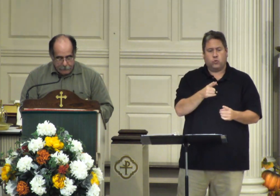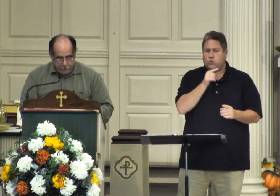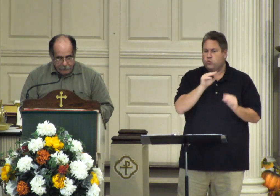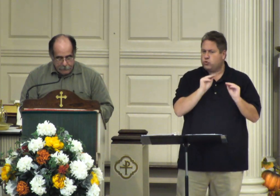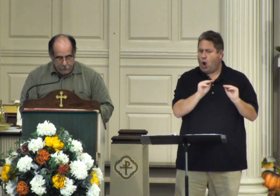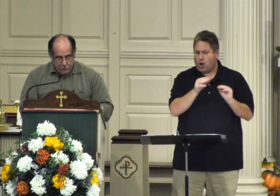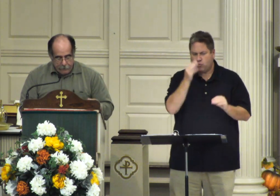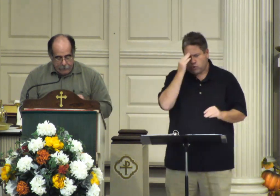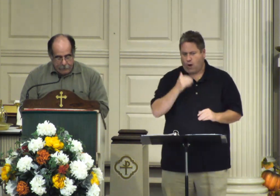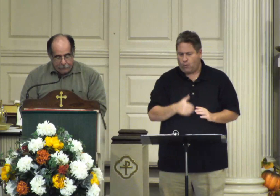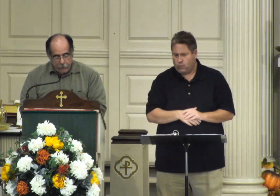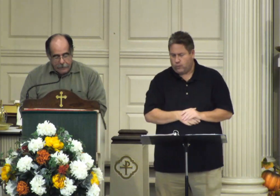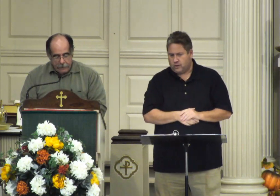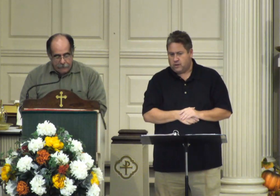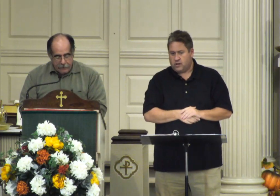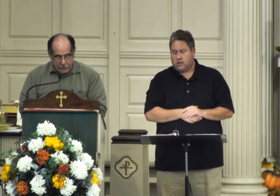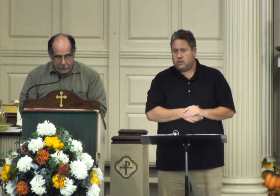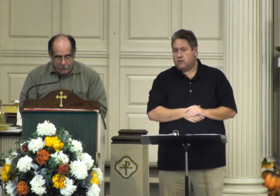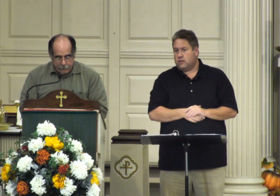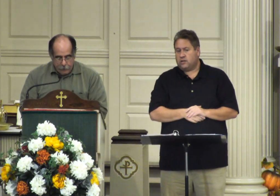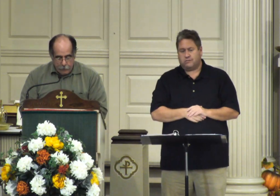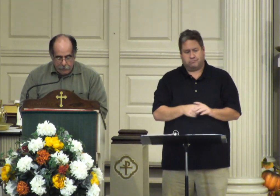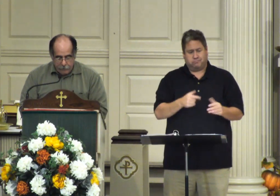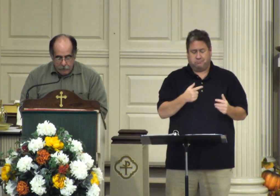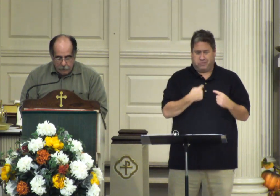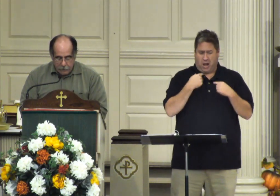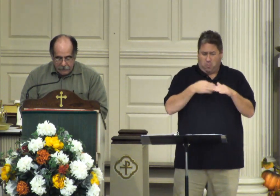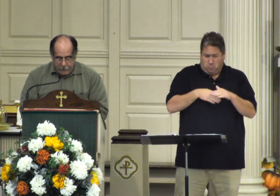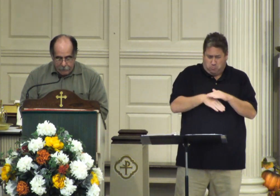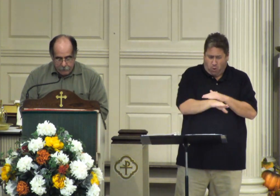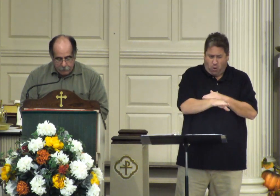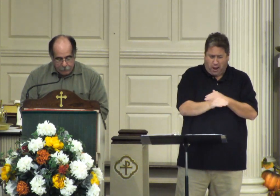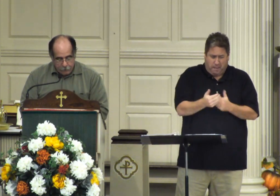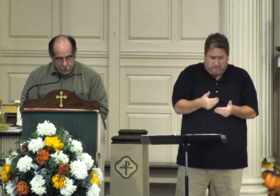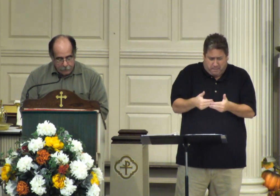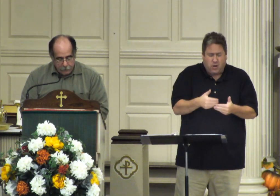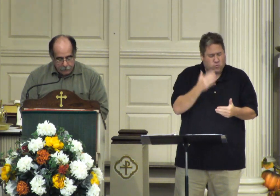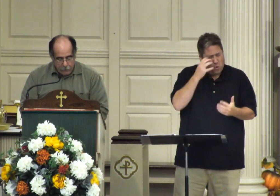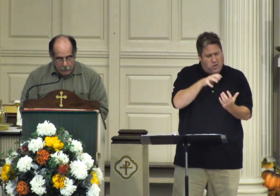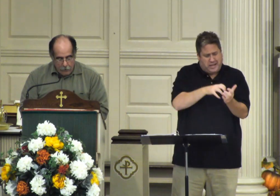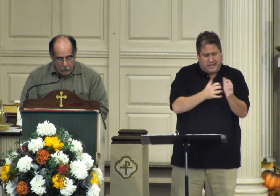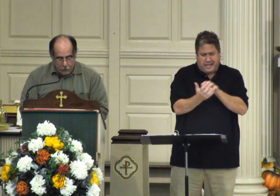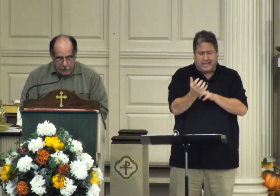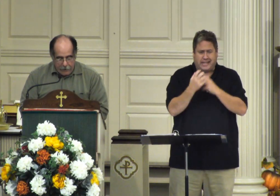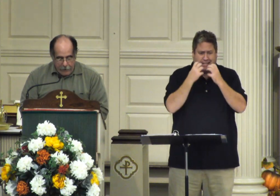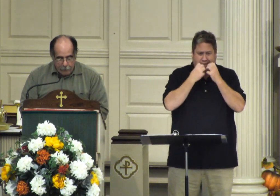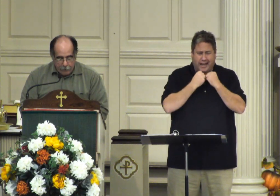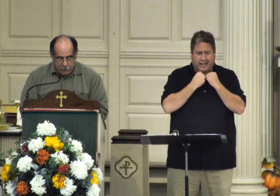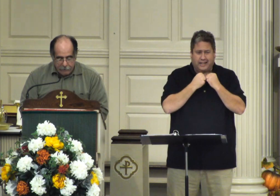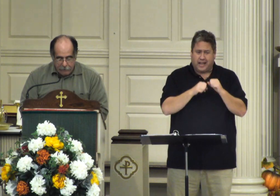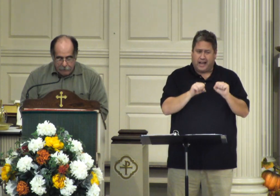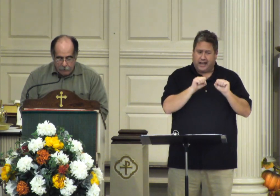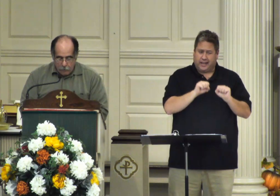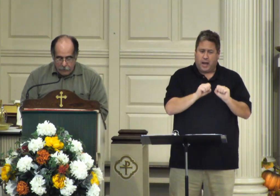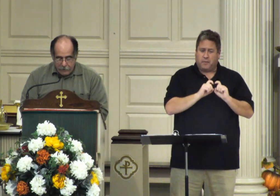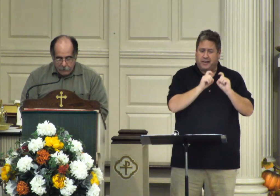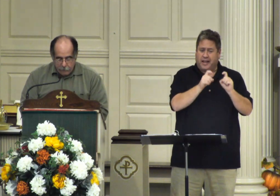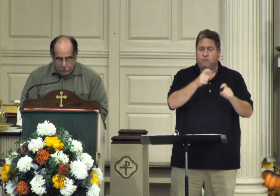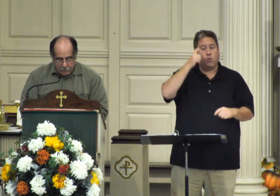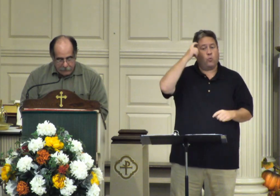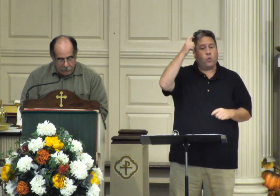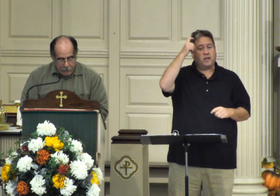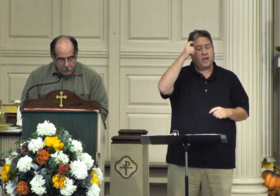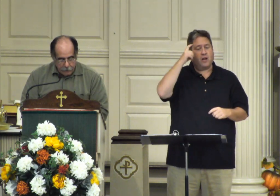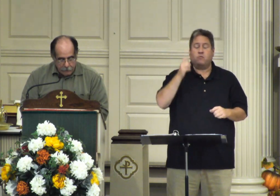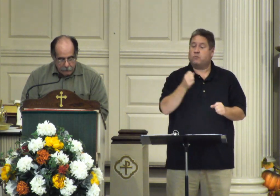it, and that from infancy you have known the sacred scriptures, which are capable of giving you wisdom